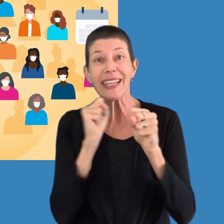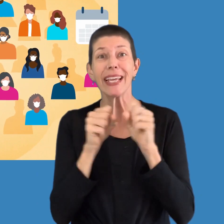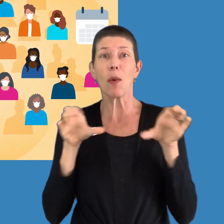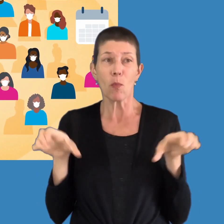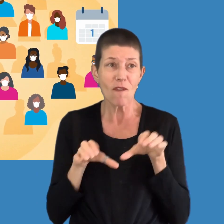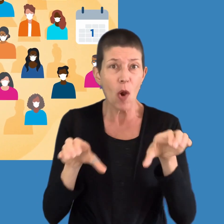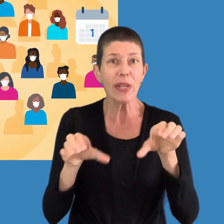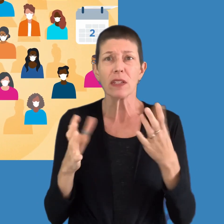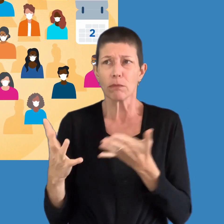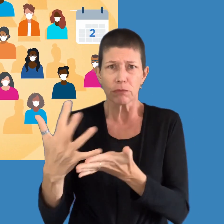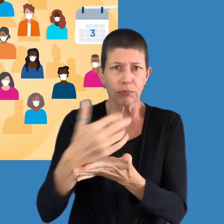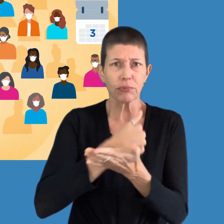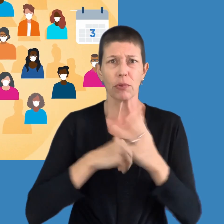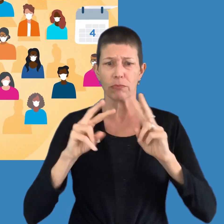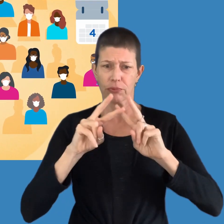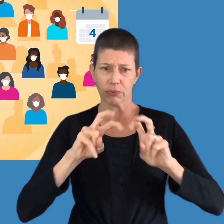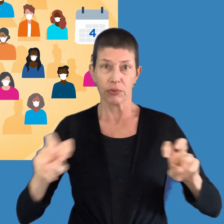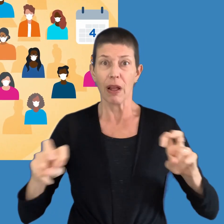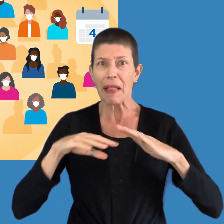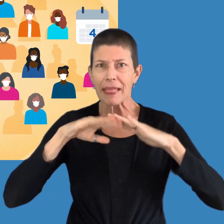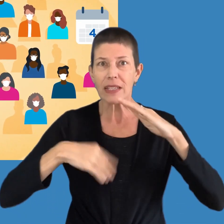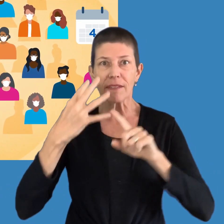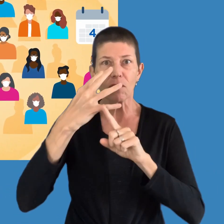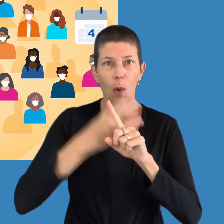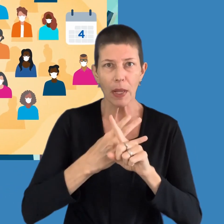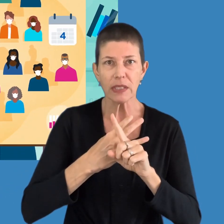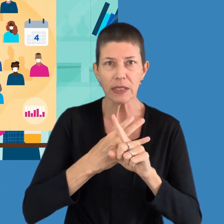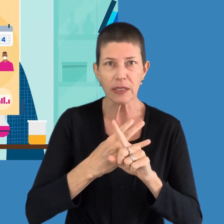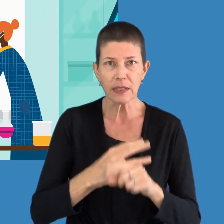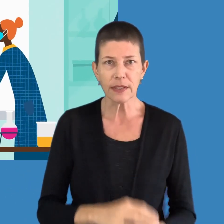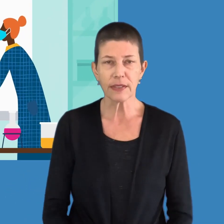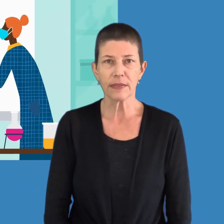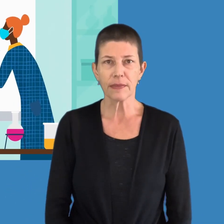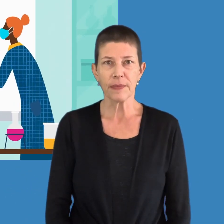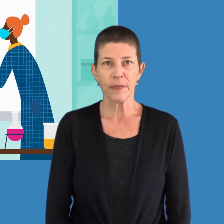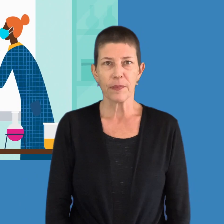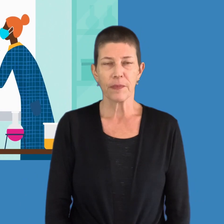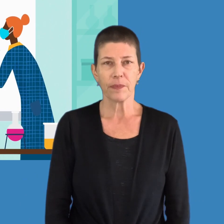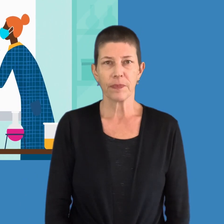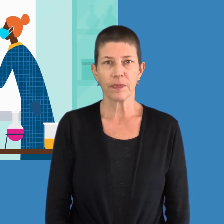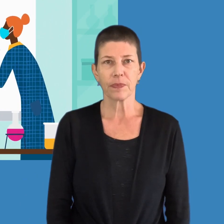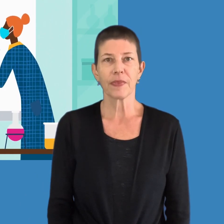and performance were collected and analyzed in under 4 months.